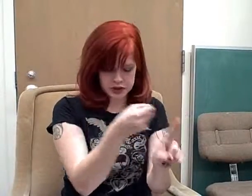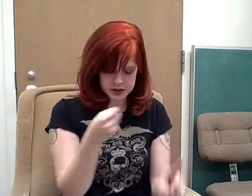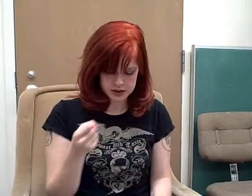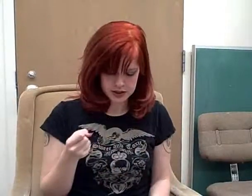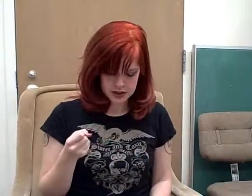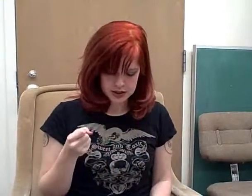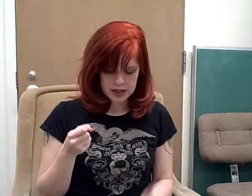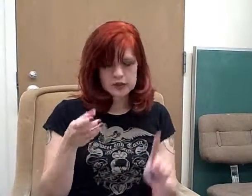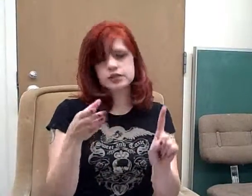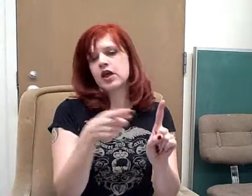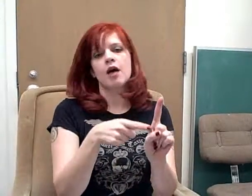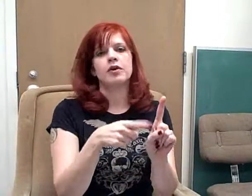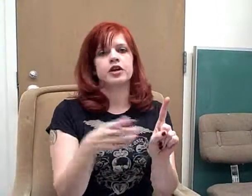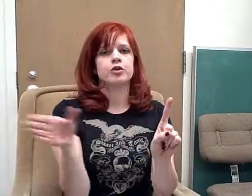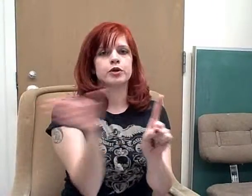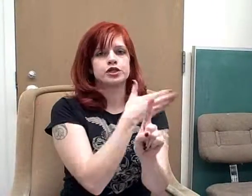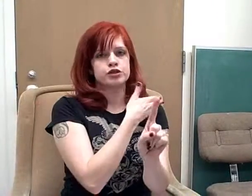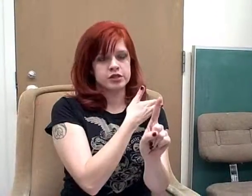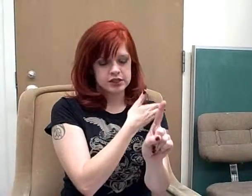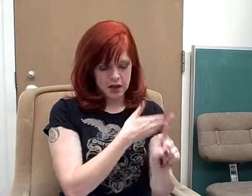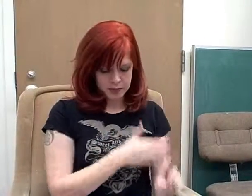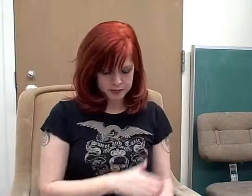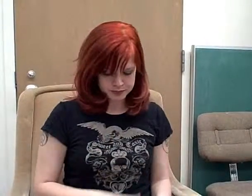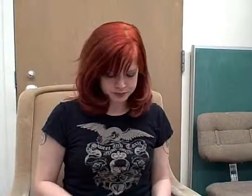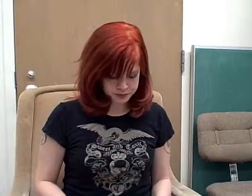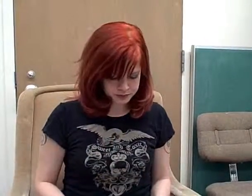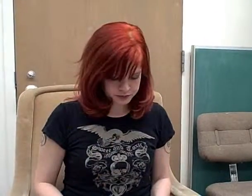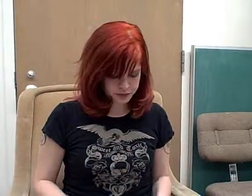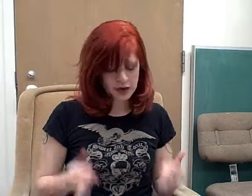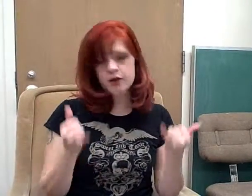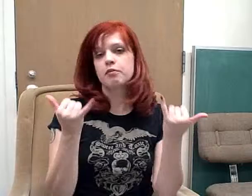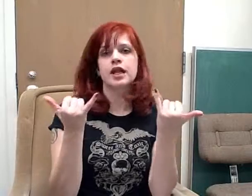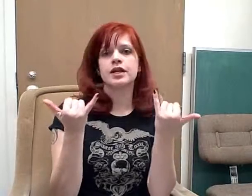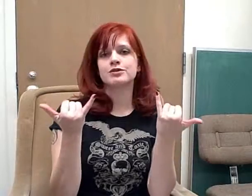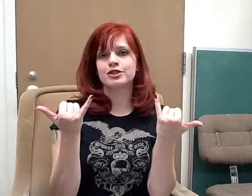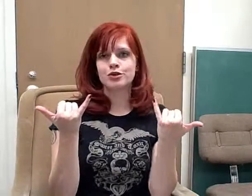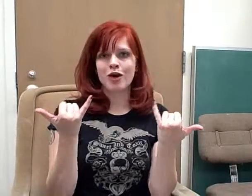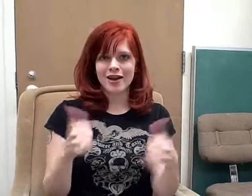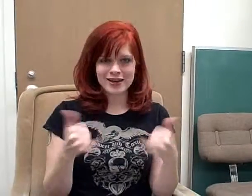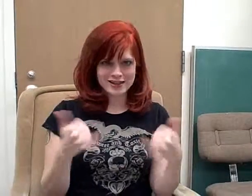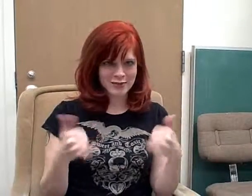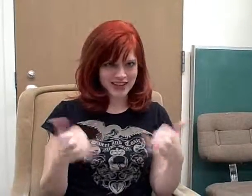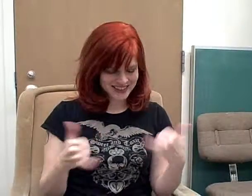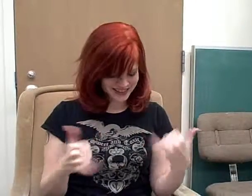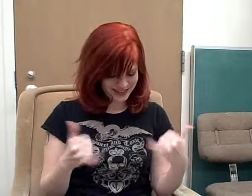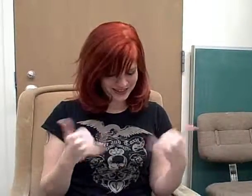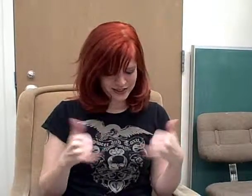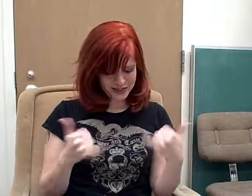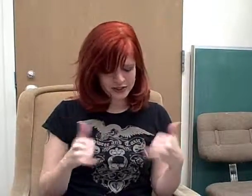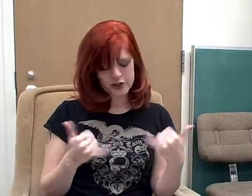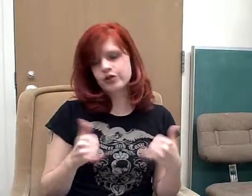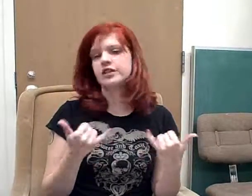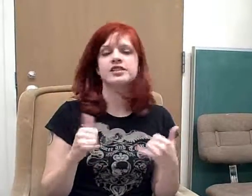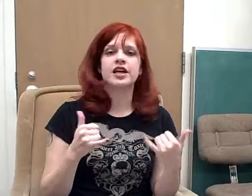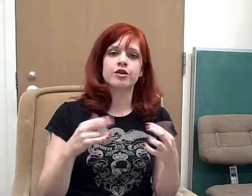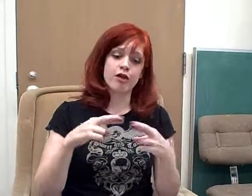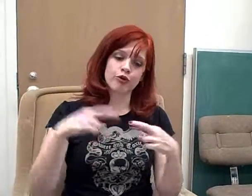punches. Slap, again, your person, you just slap them. Plays with 2 Y hands, play. So you can say you like